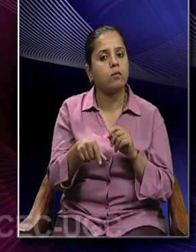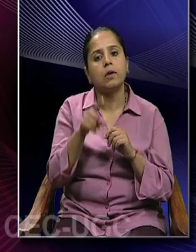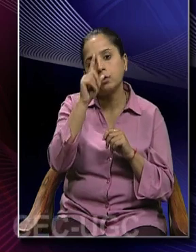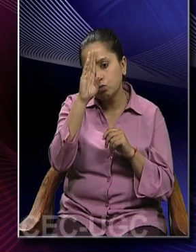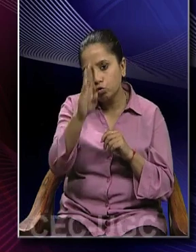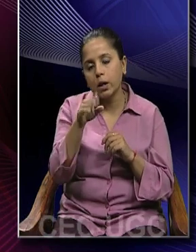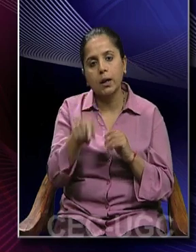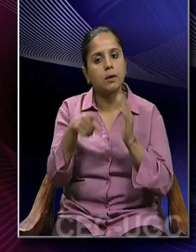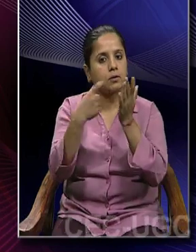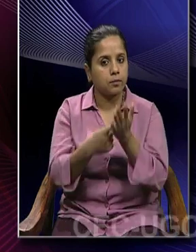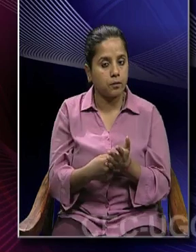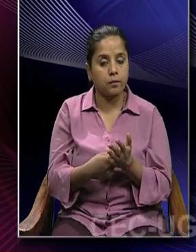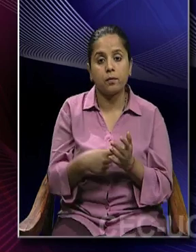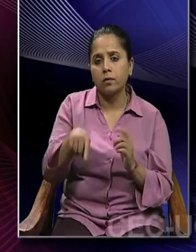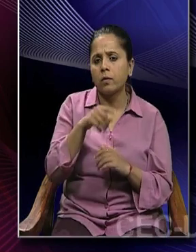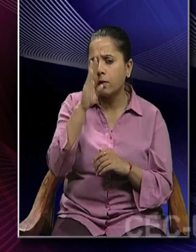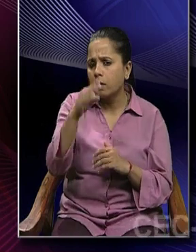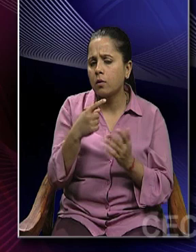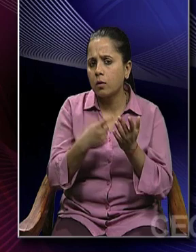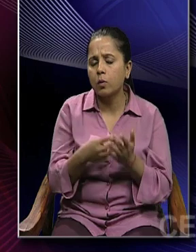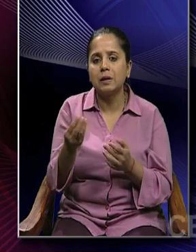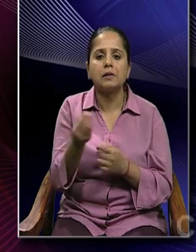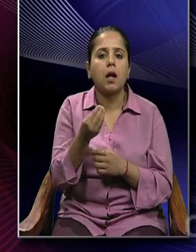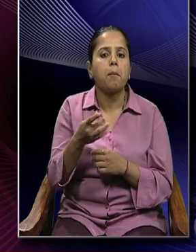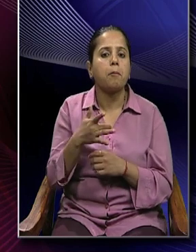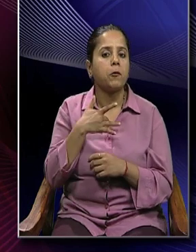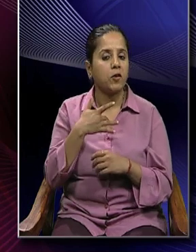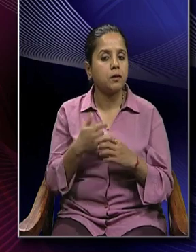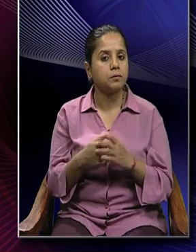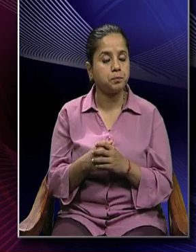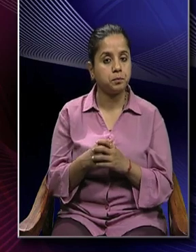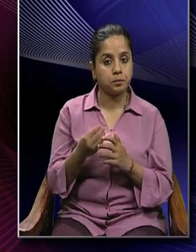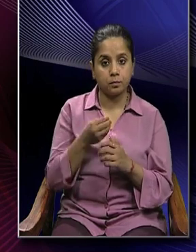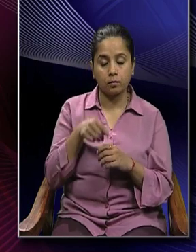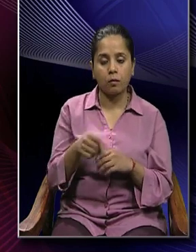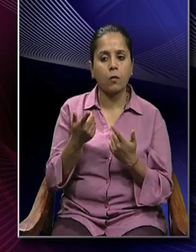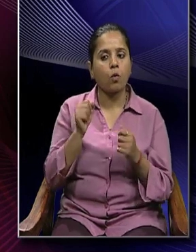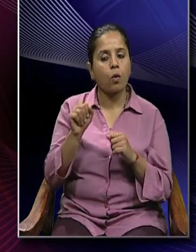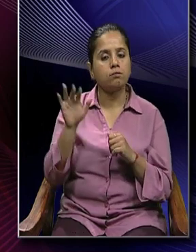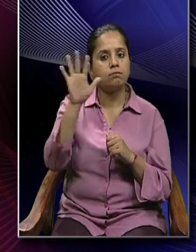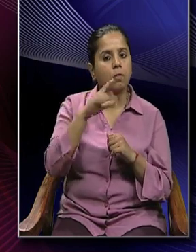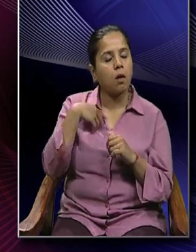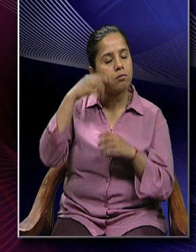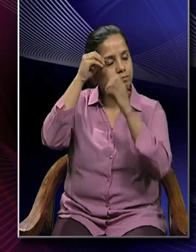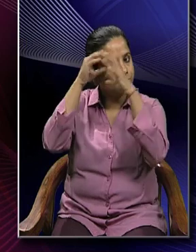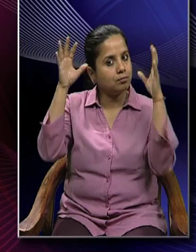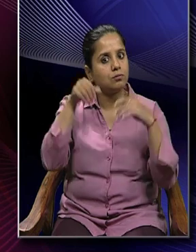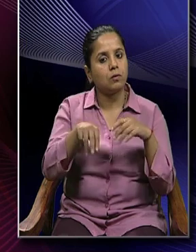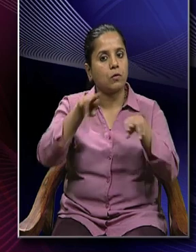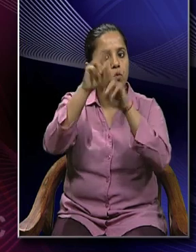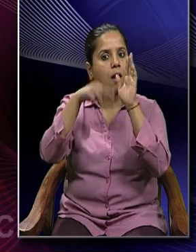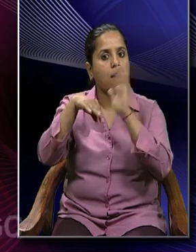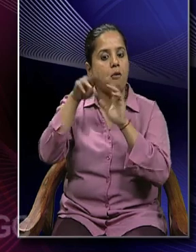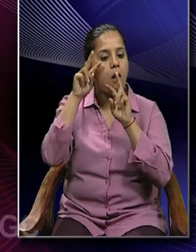principles. So, so that some kind of an image of India at international